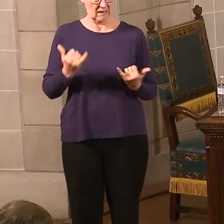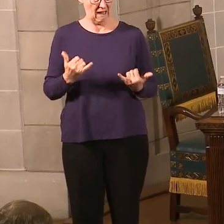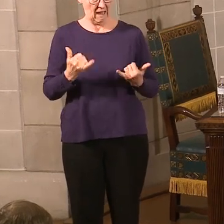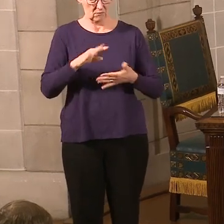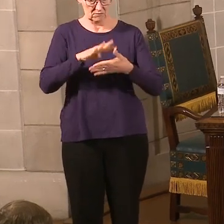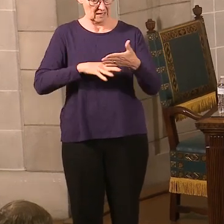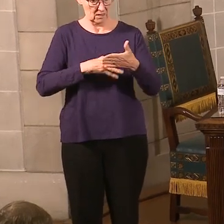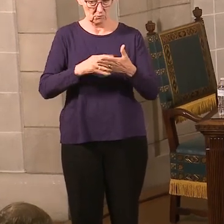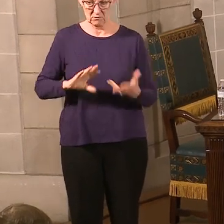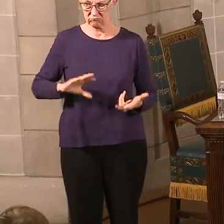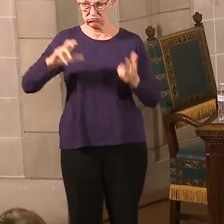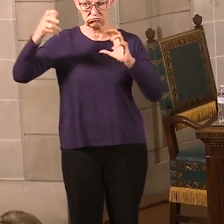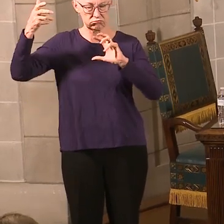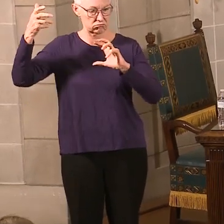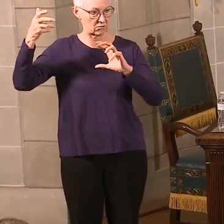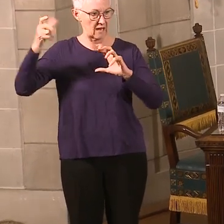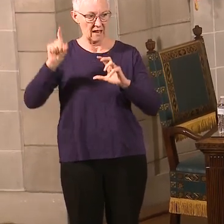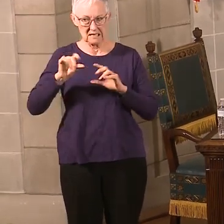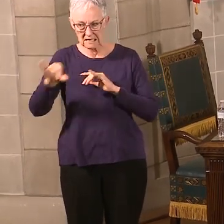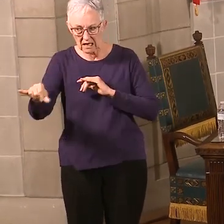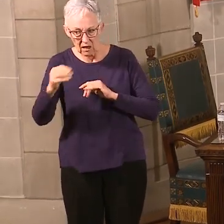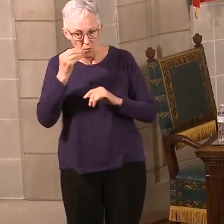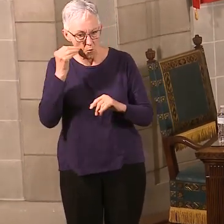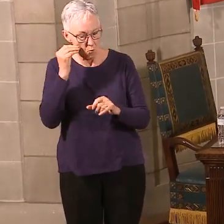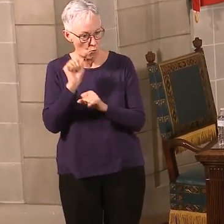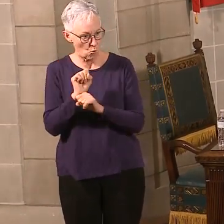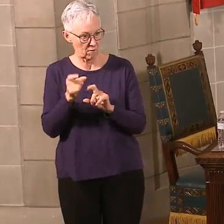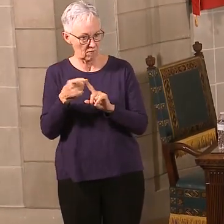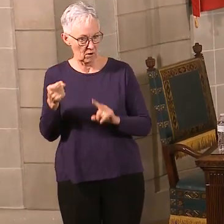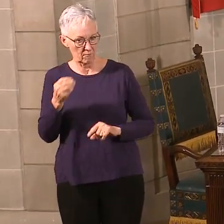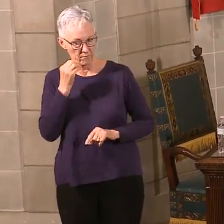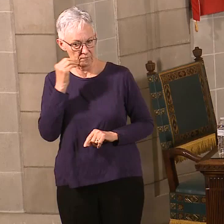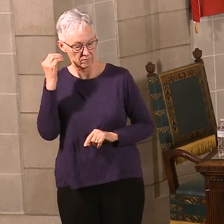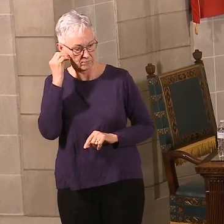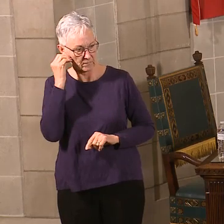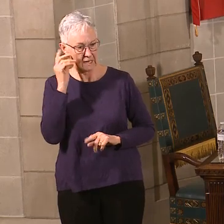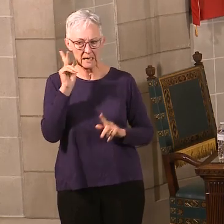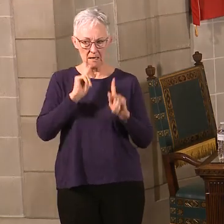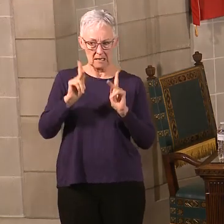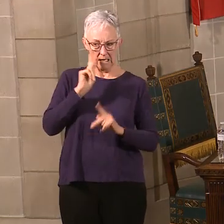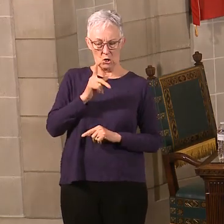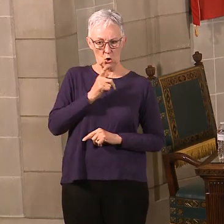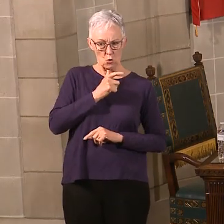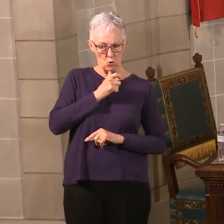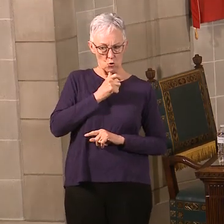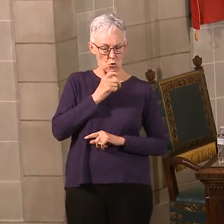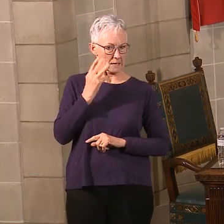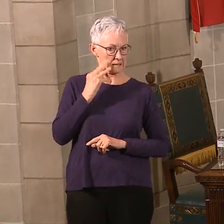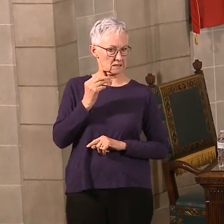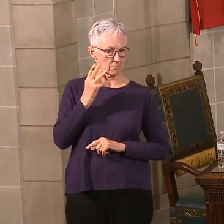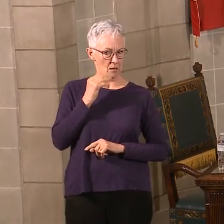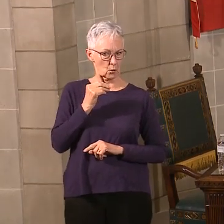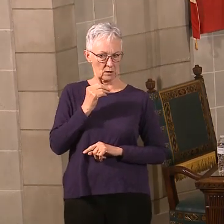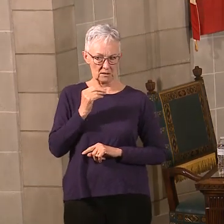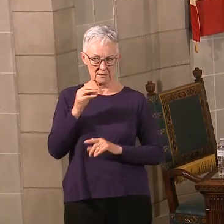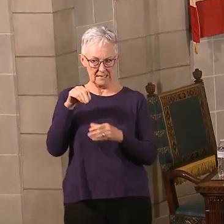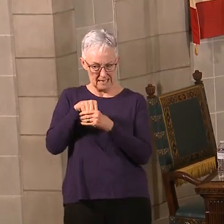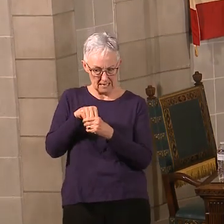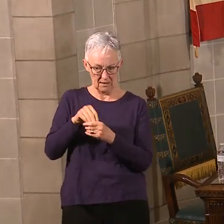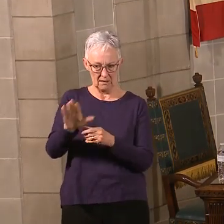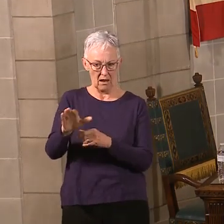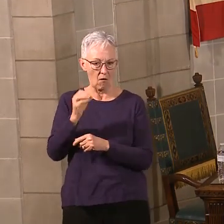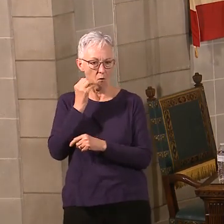For individuals experiencing domestic violence, this public health crisis can expose additional dangers.